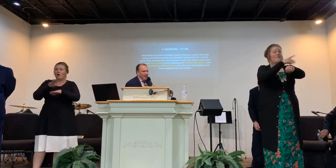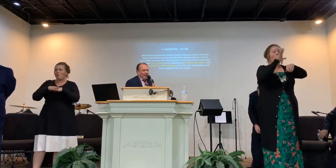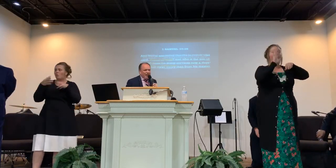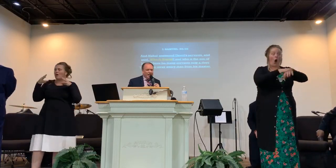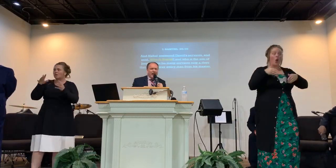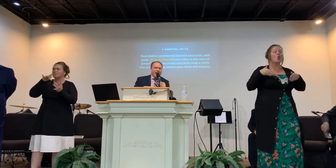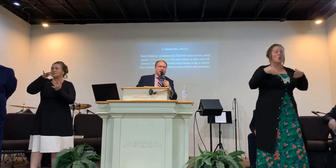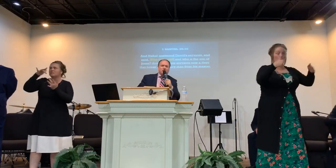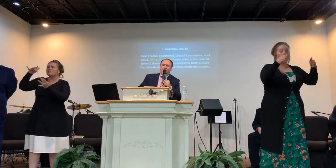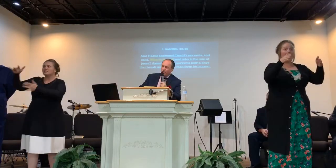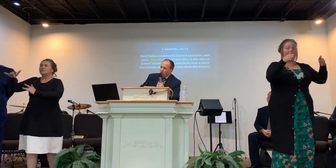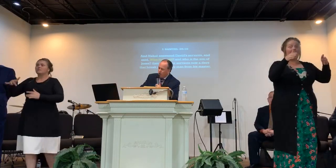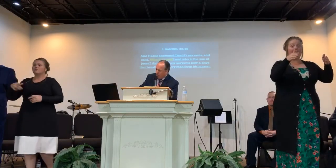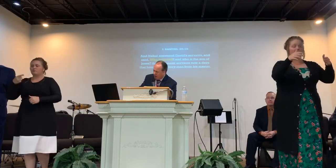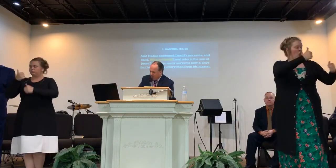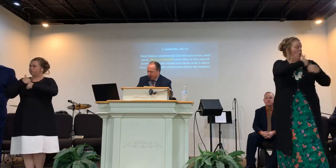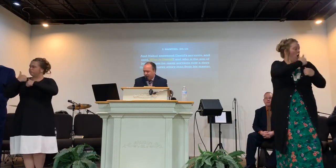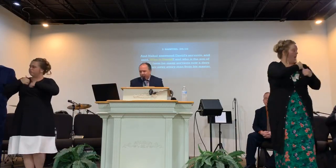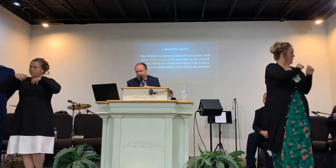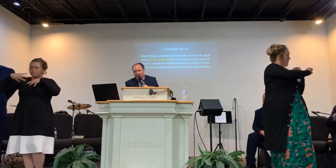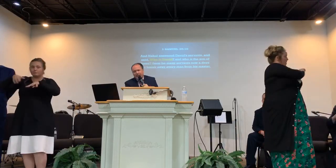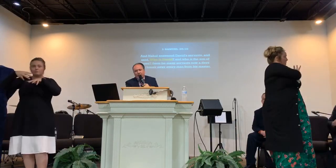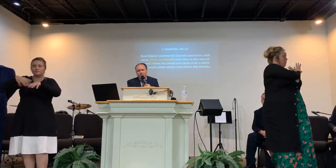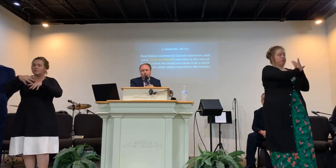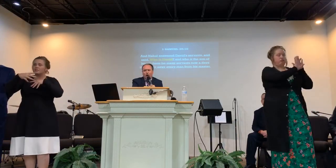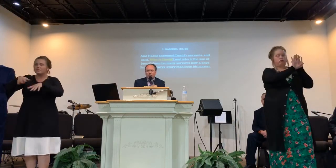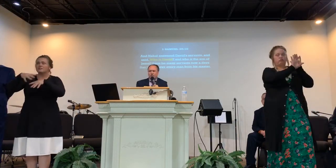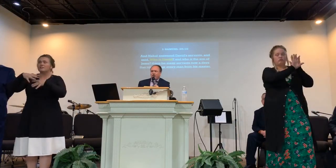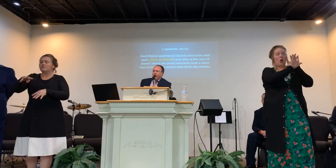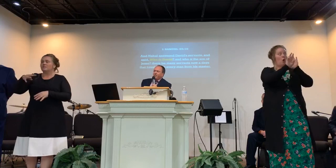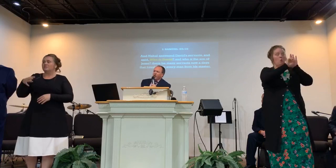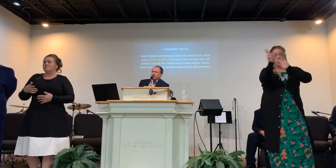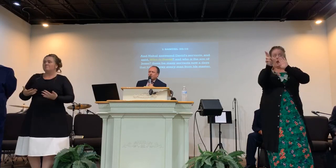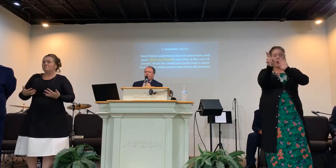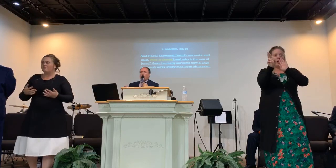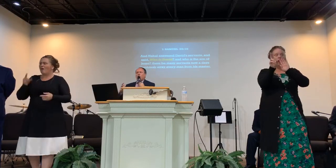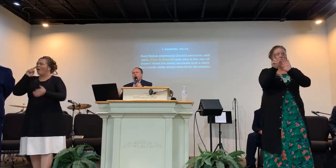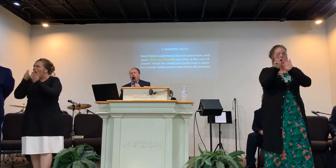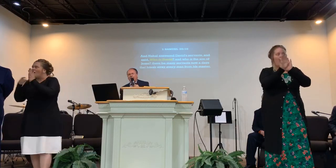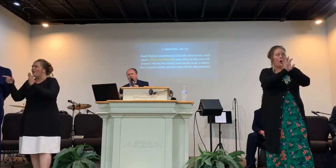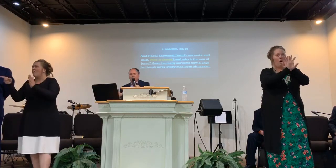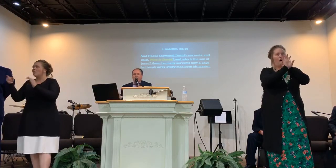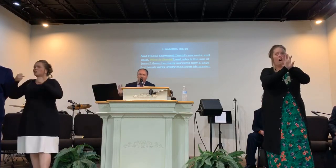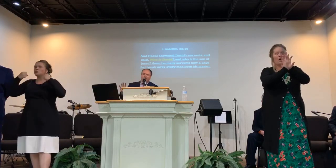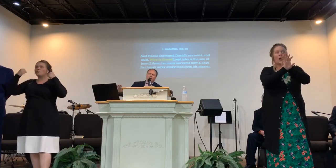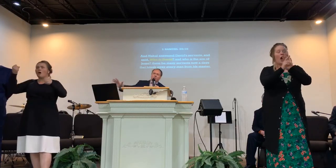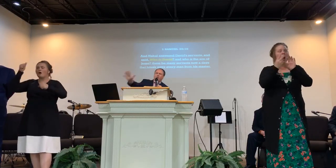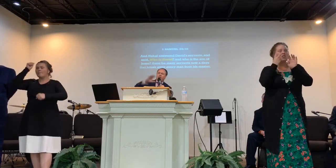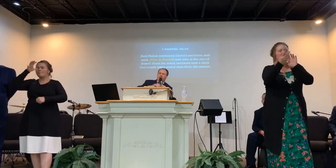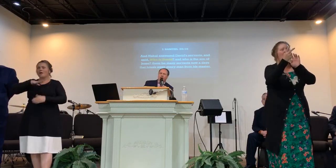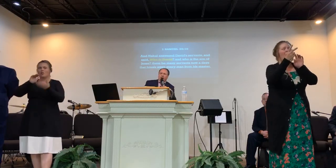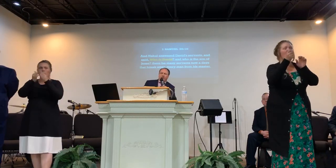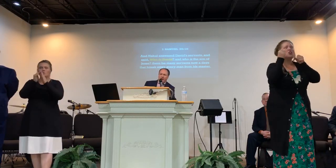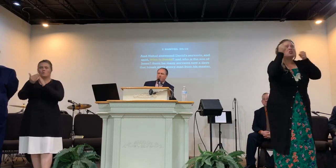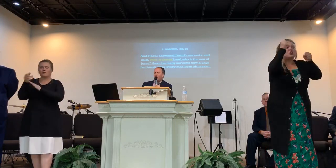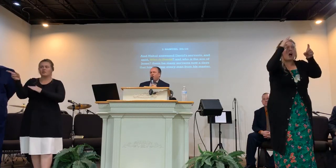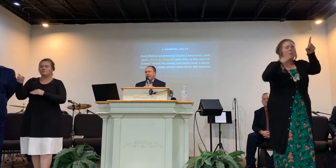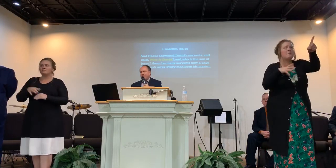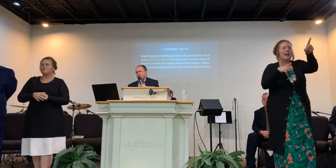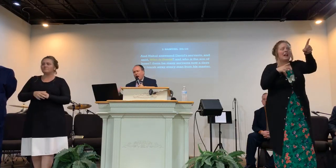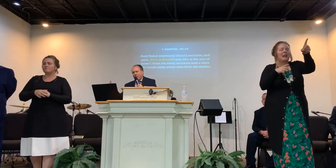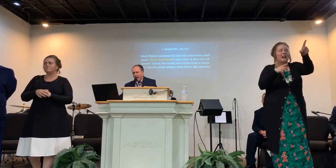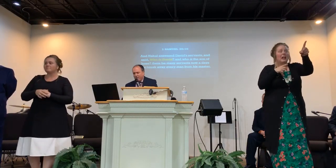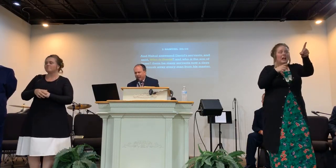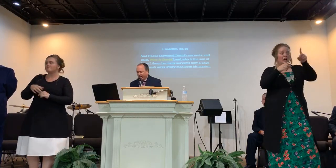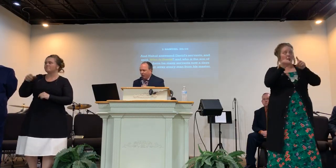way, and he had his army with him, and he came across a very strong man in the community, Nabal,